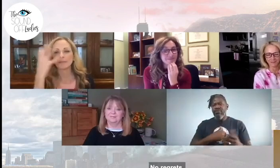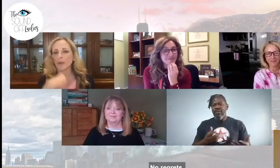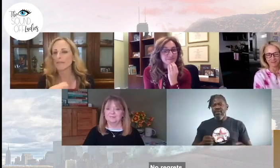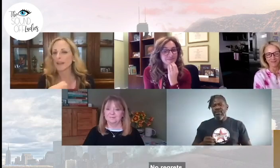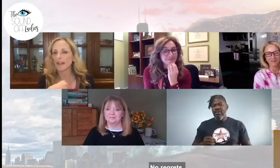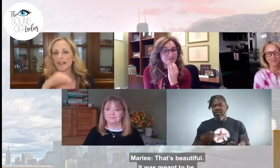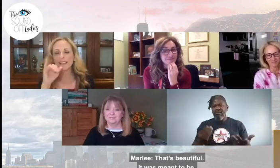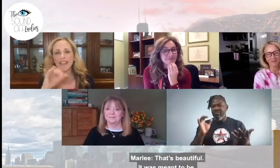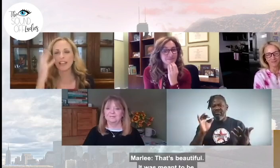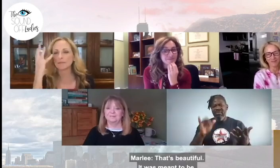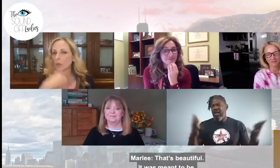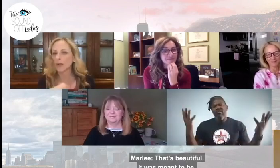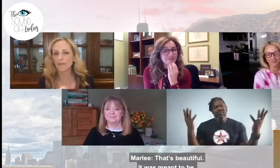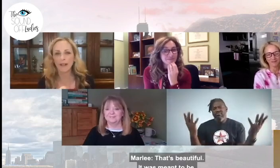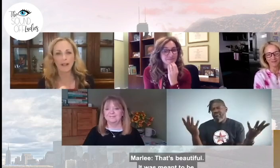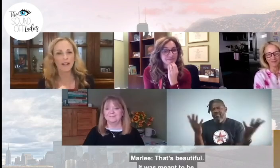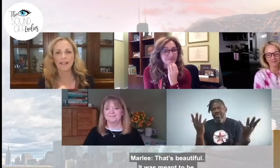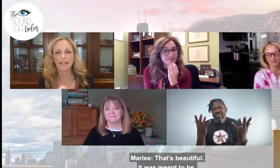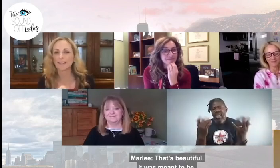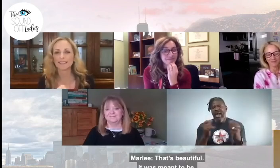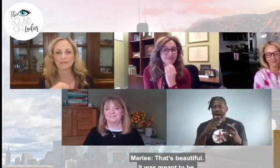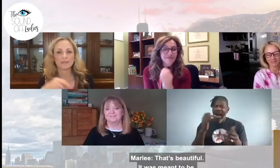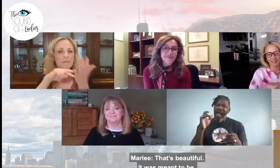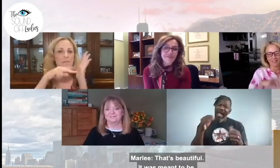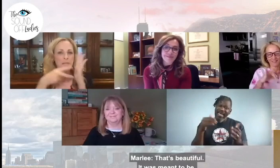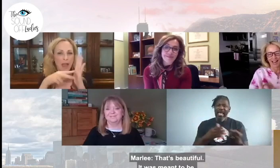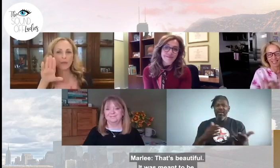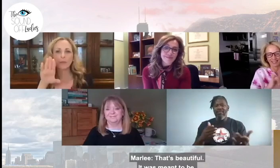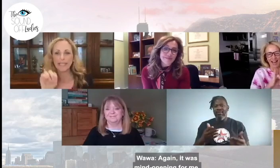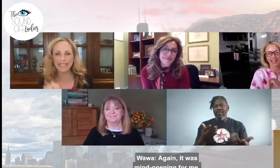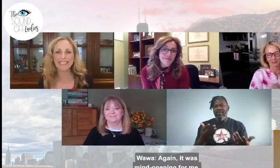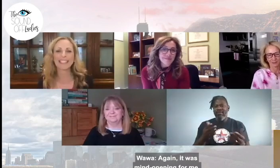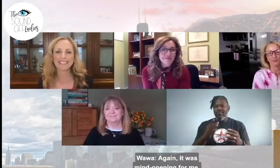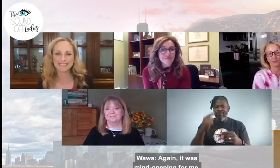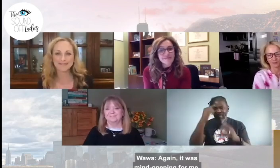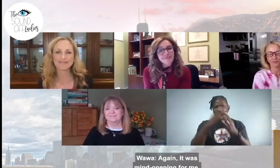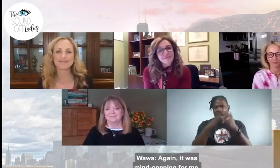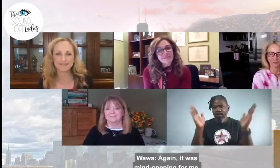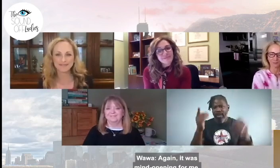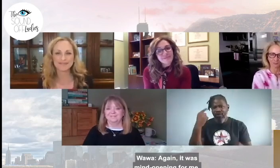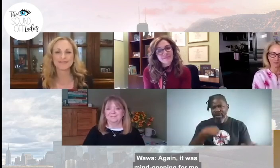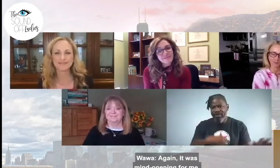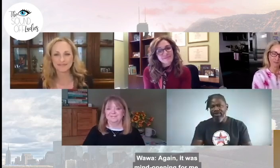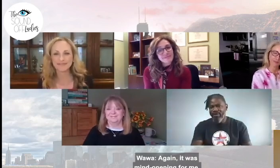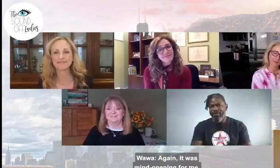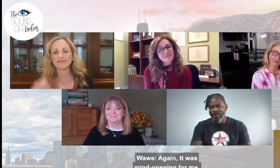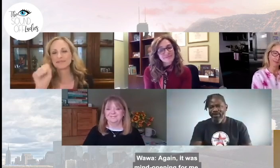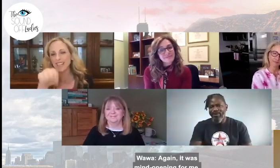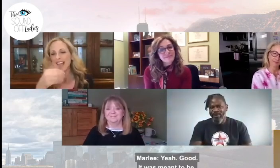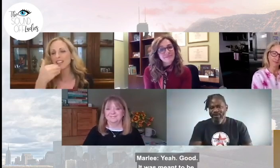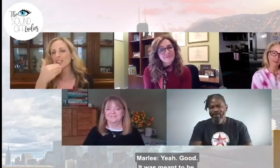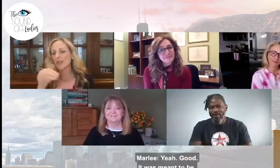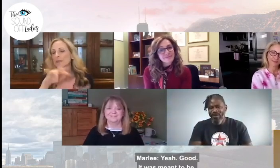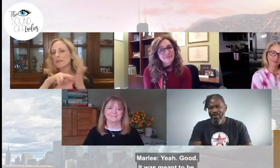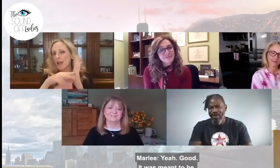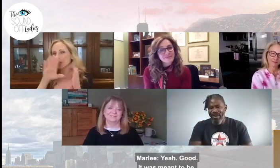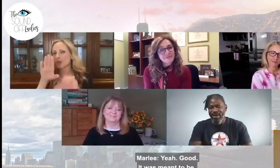decided not to go to any other colleges and go to Gallaudet. I had no regrets in this. That was beautiful. Again, it really opened my mind for me. Yeah, thank